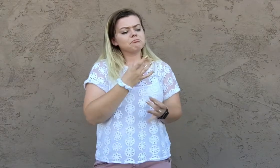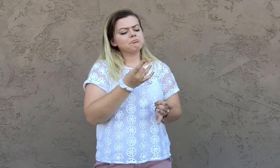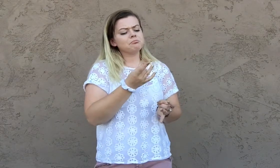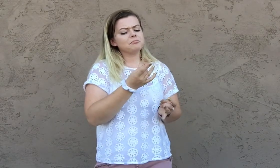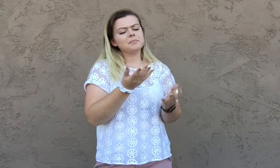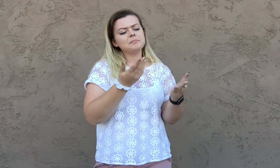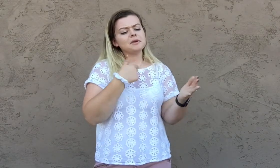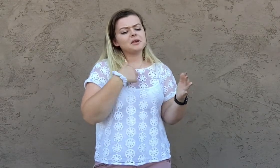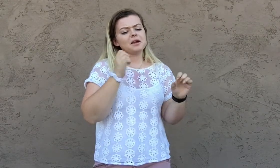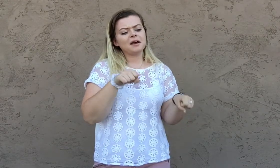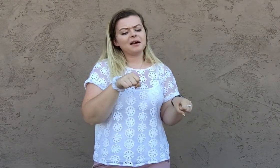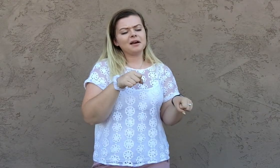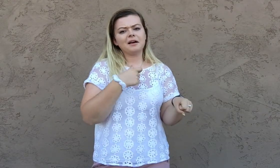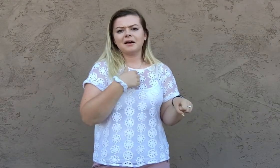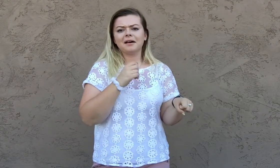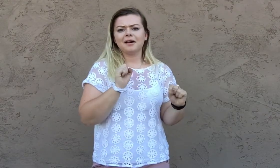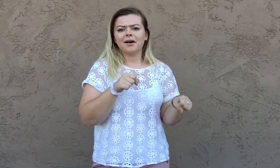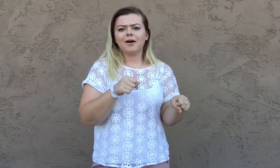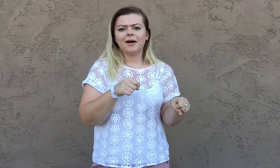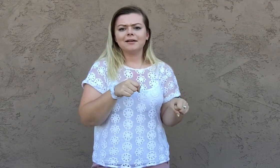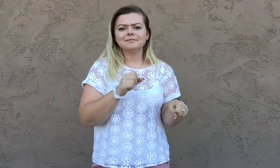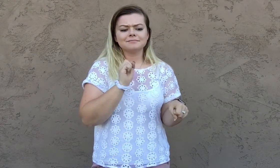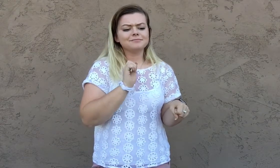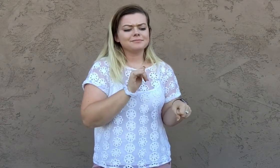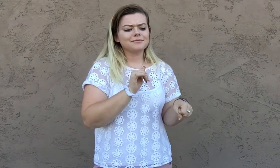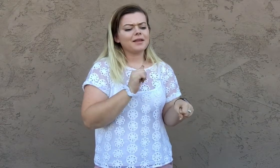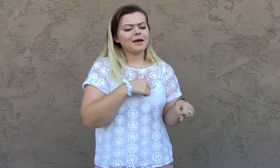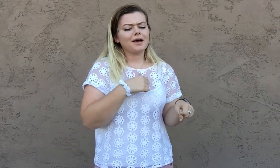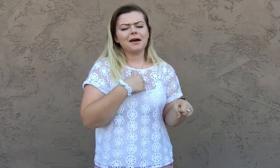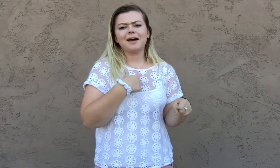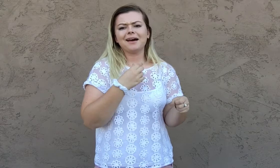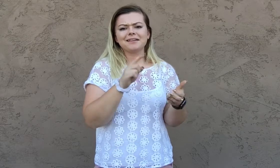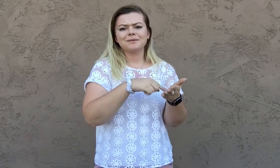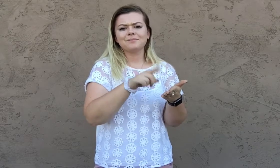And I was interested. Maybe I can take that class, and maybe I can finish it.